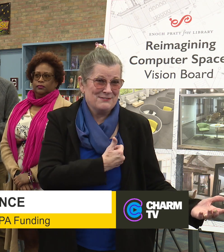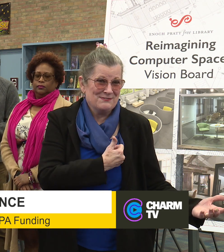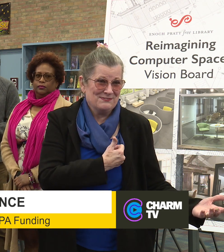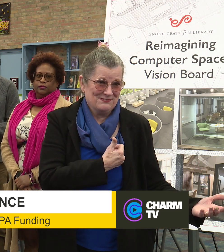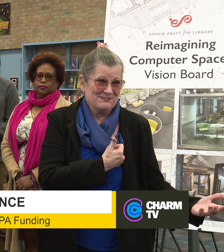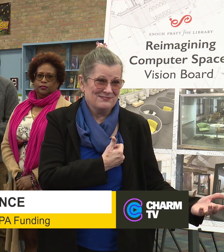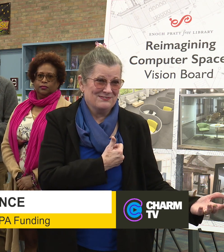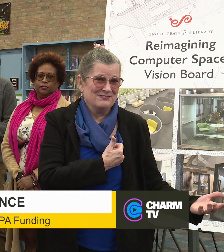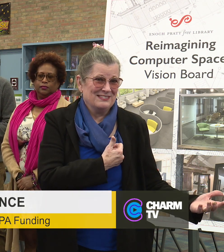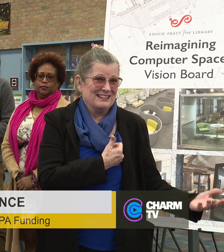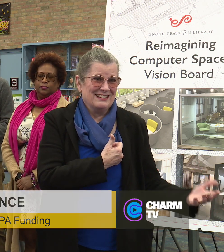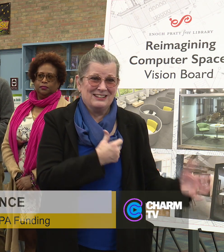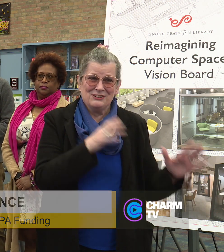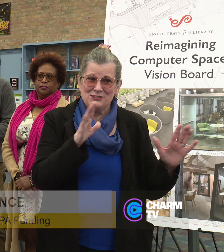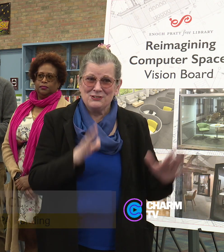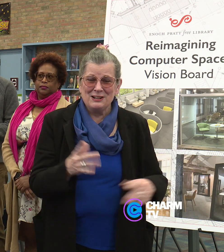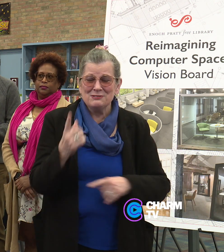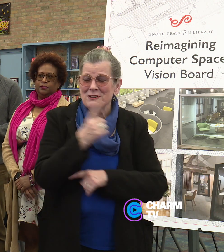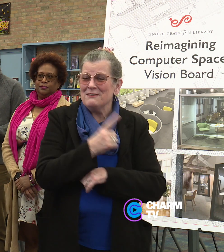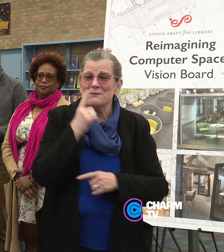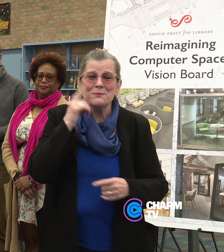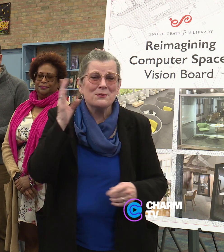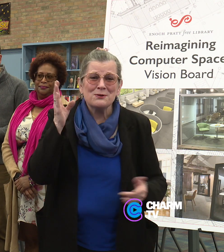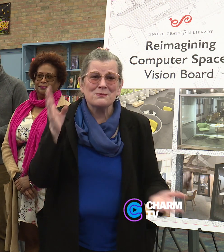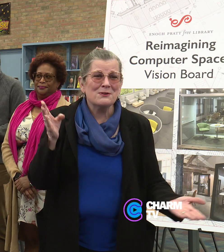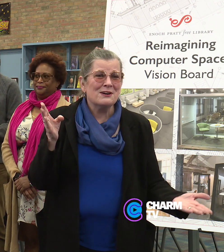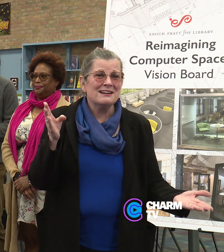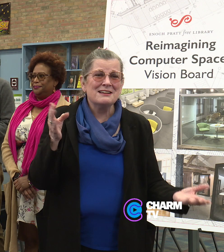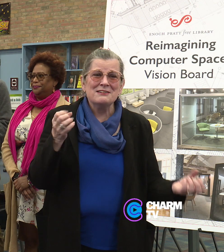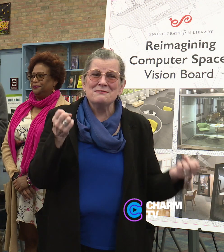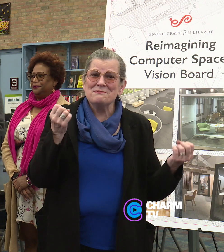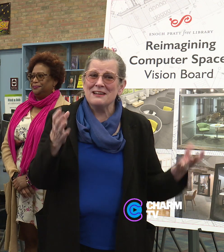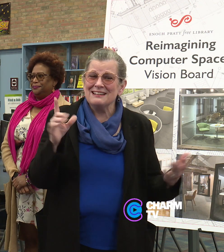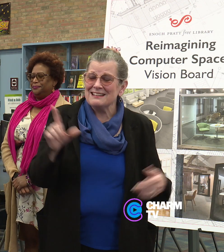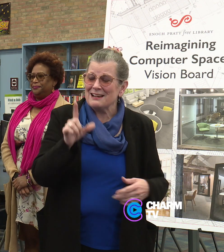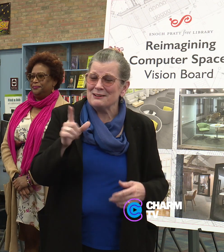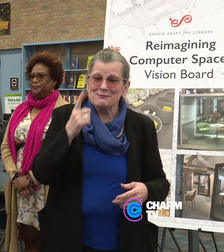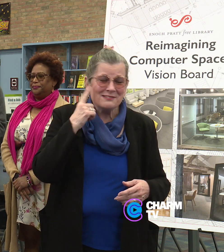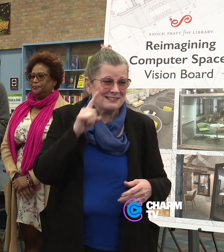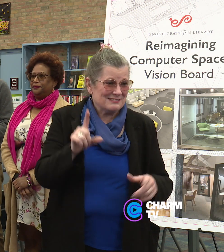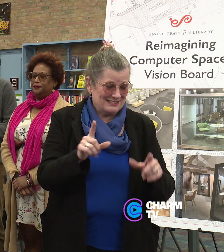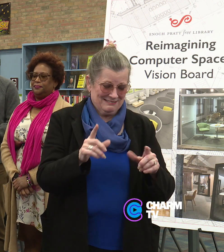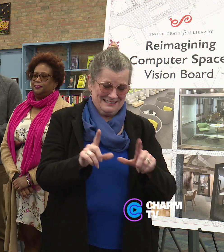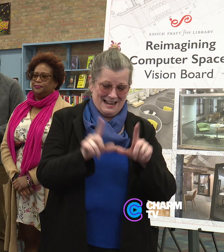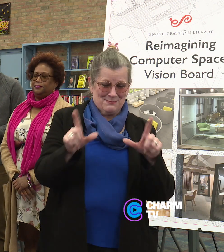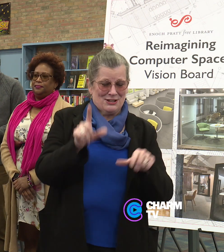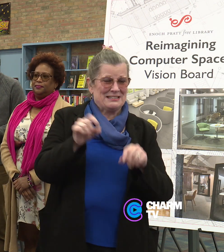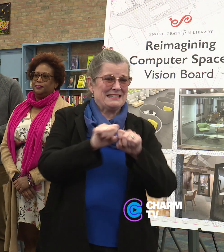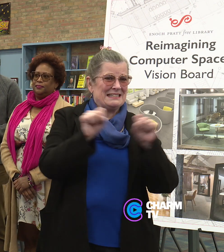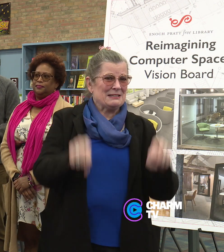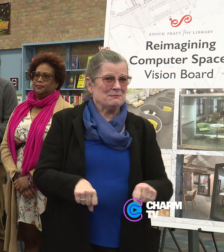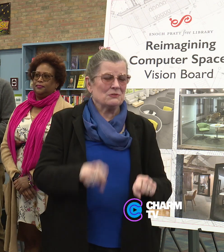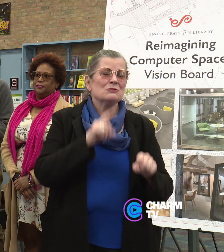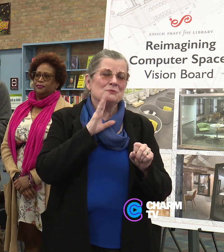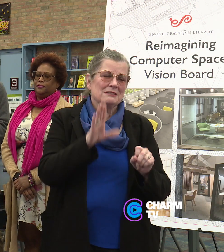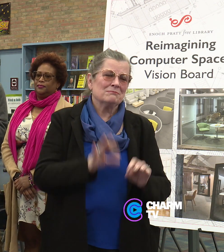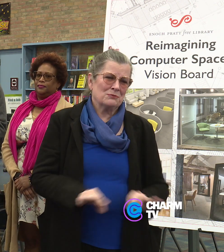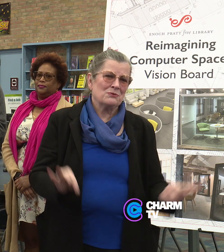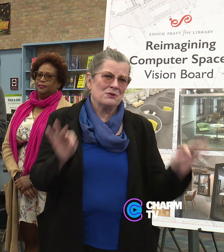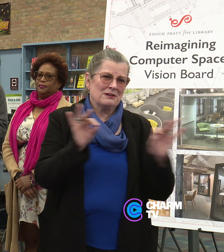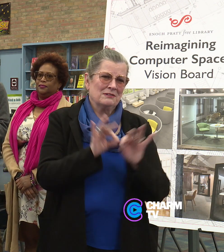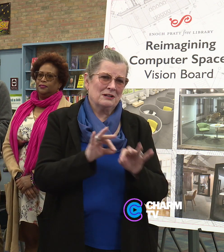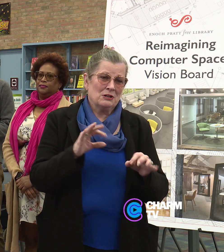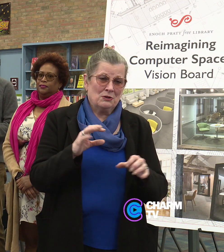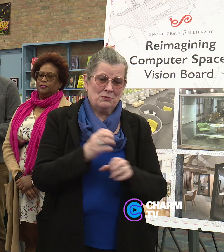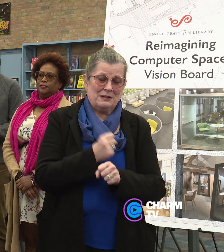This is a great day for Baltimore. This is a huge day for the Pratt Library. But more importantly, this is a win for our